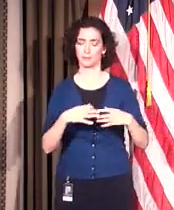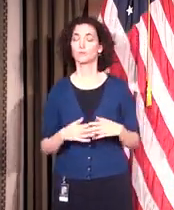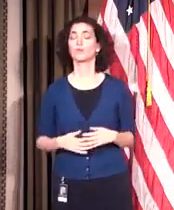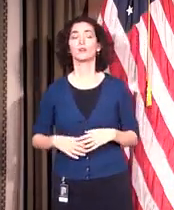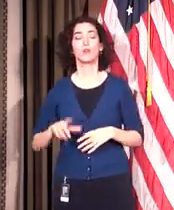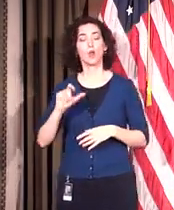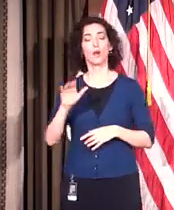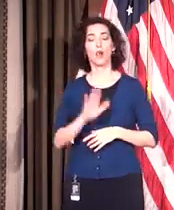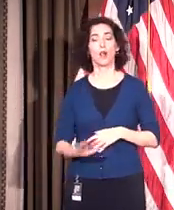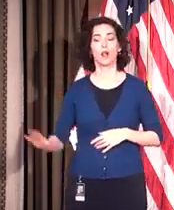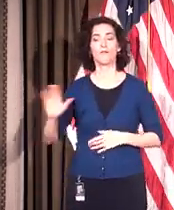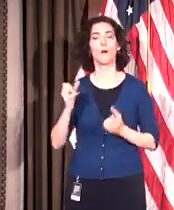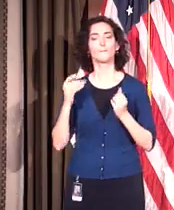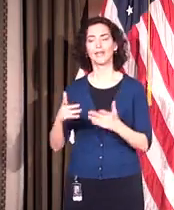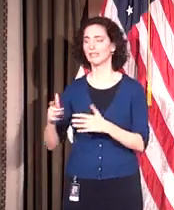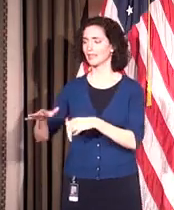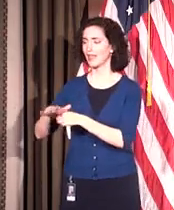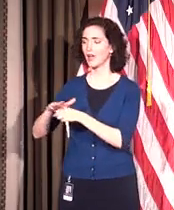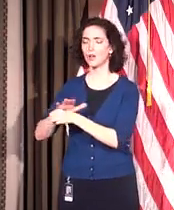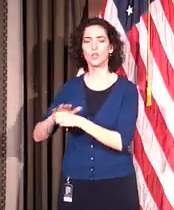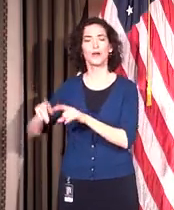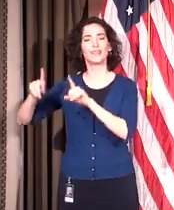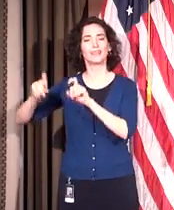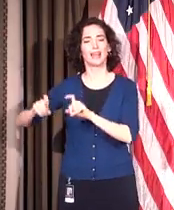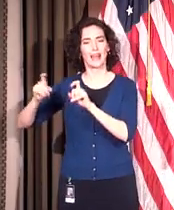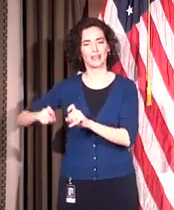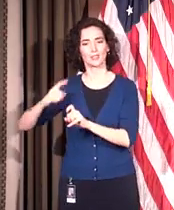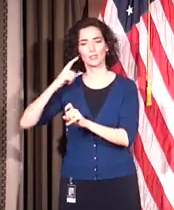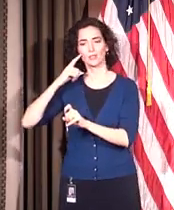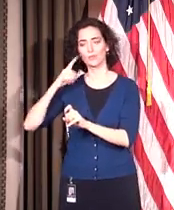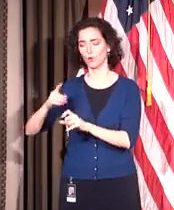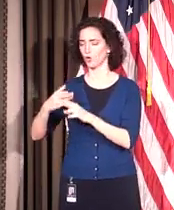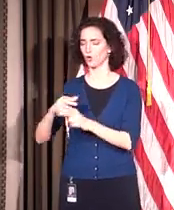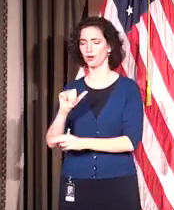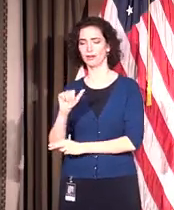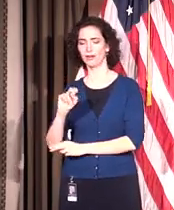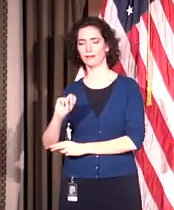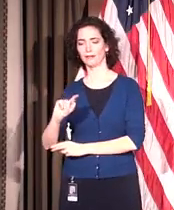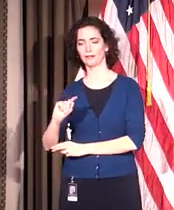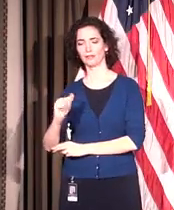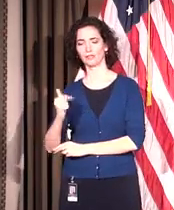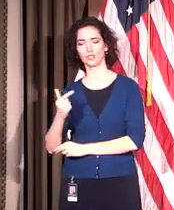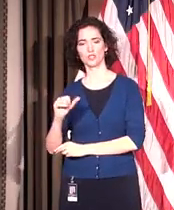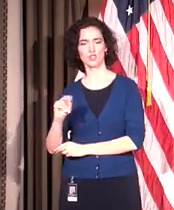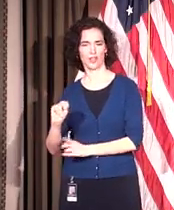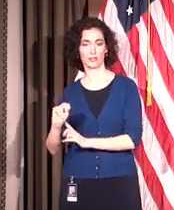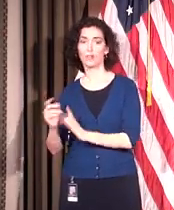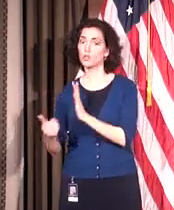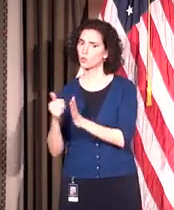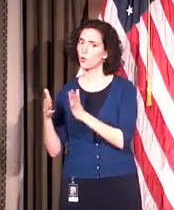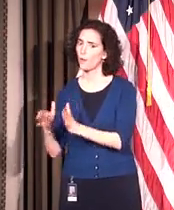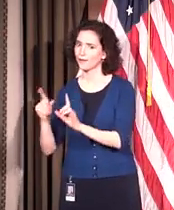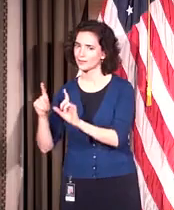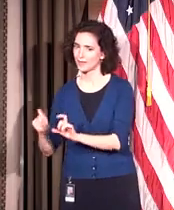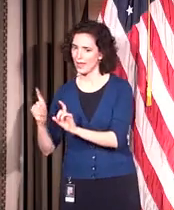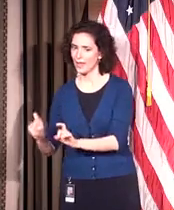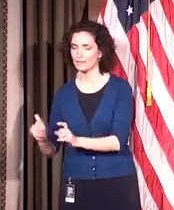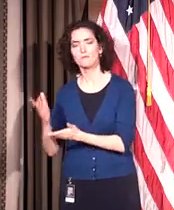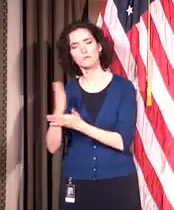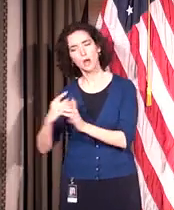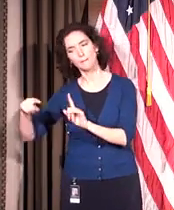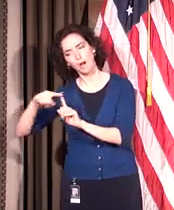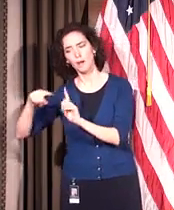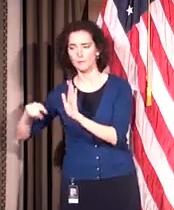point-of-care antigen tests being used in COVID. It's a relatively new testing platform. It has some pros, it has some cons.